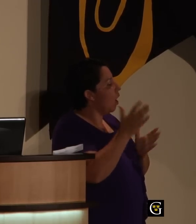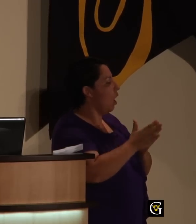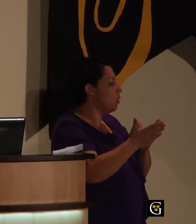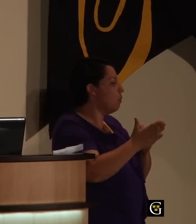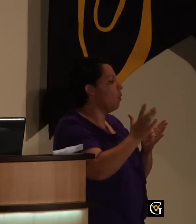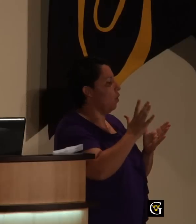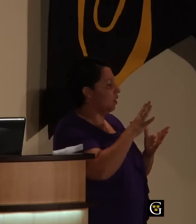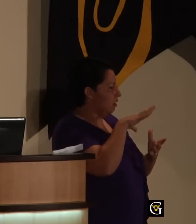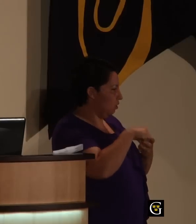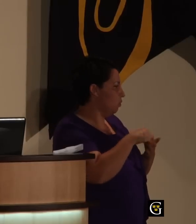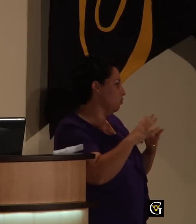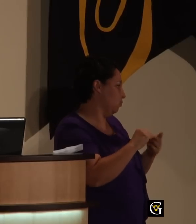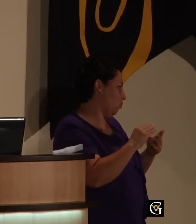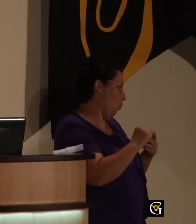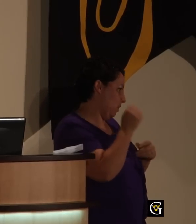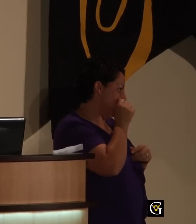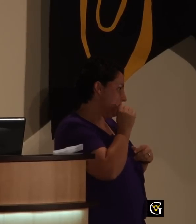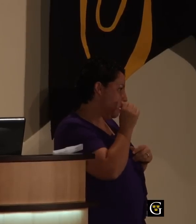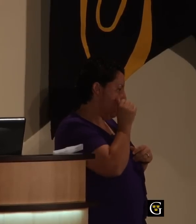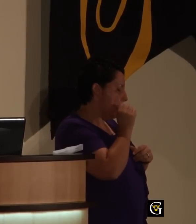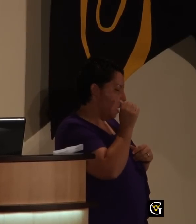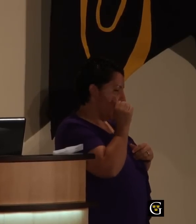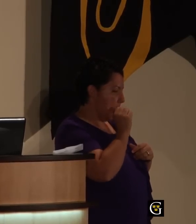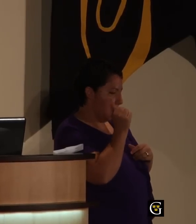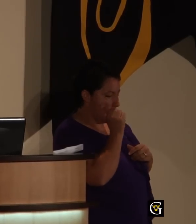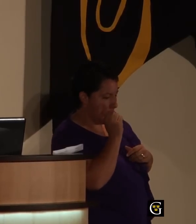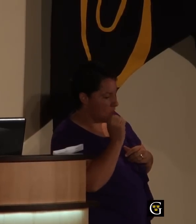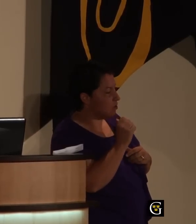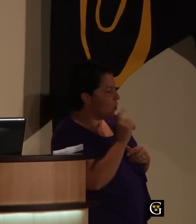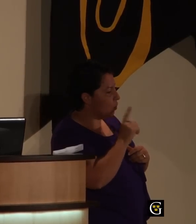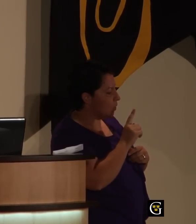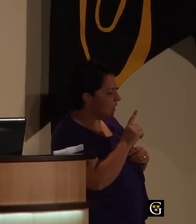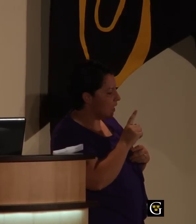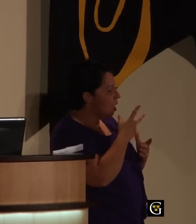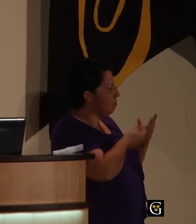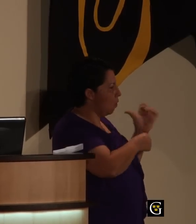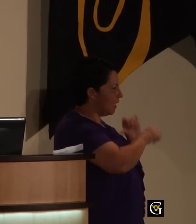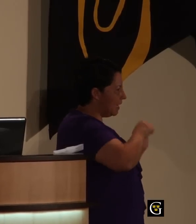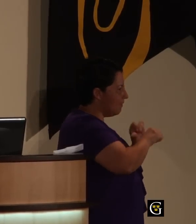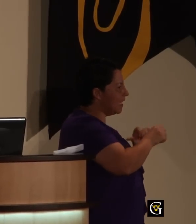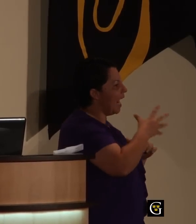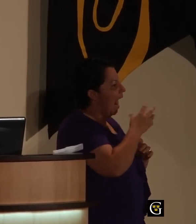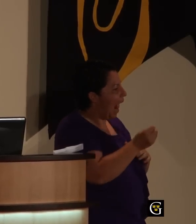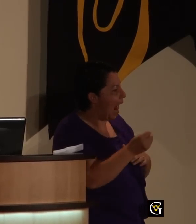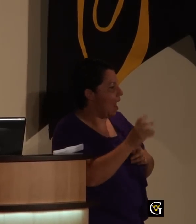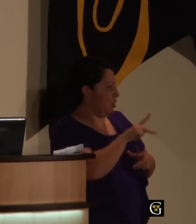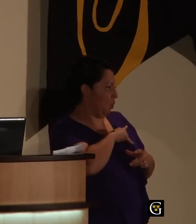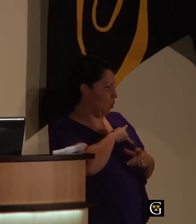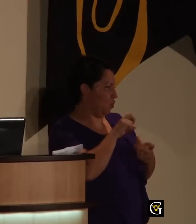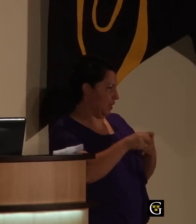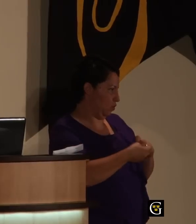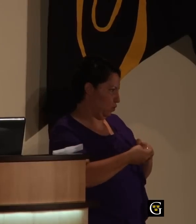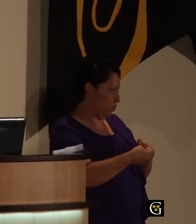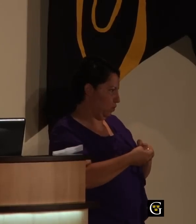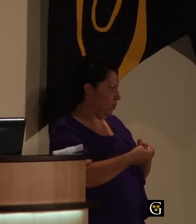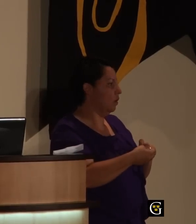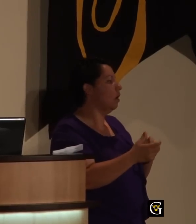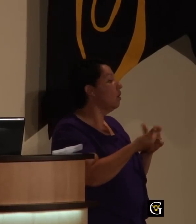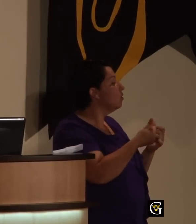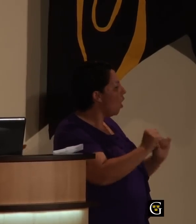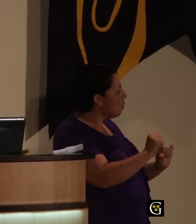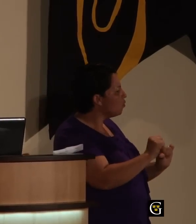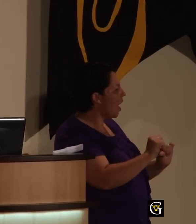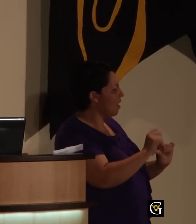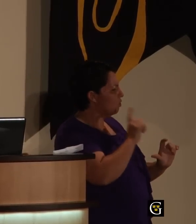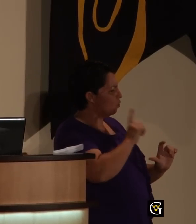two stories coming out. So it is an edgy read, both scientifically and personally. So I'm trying to create this